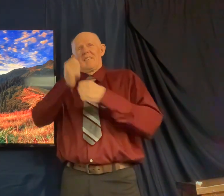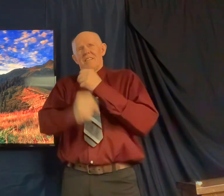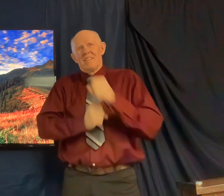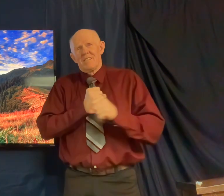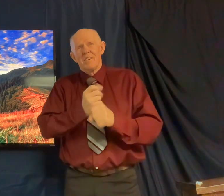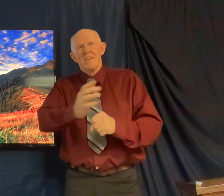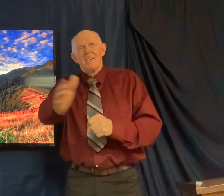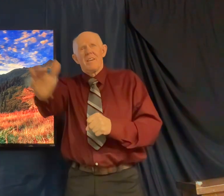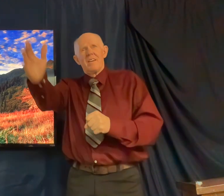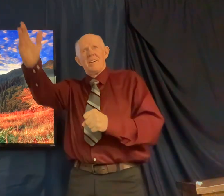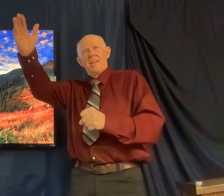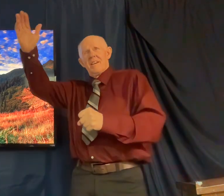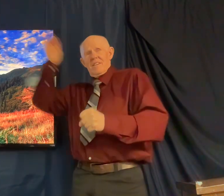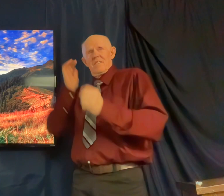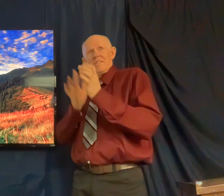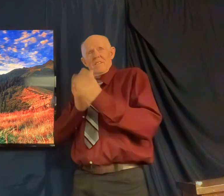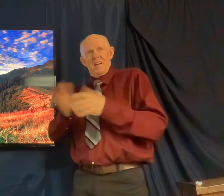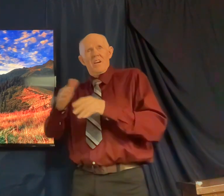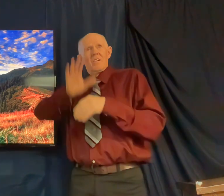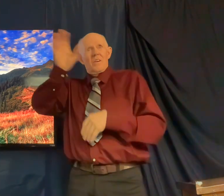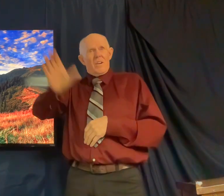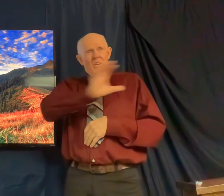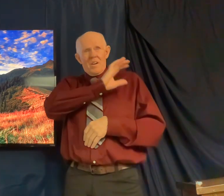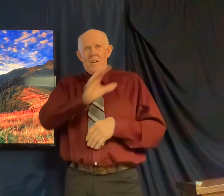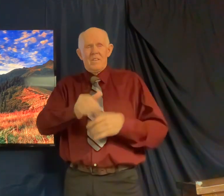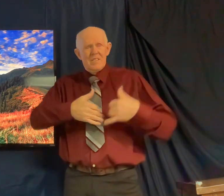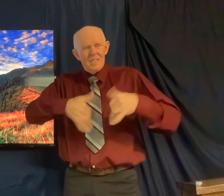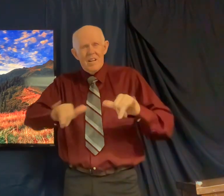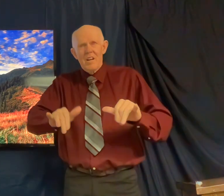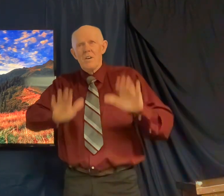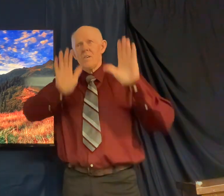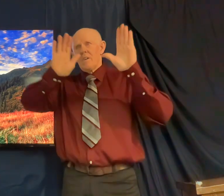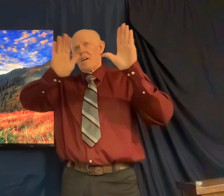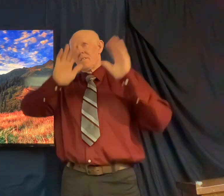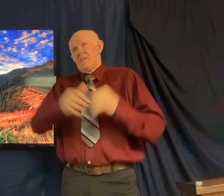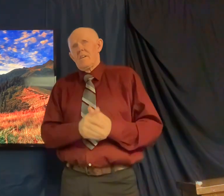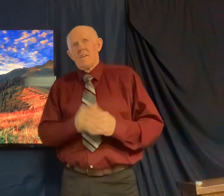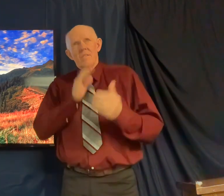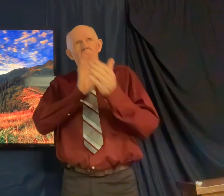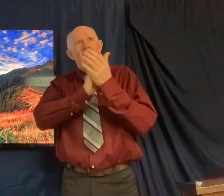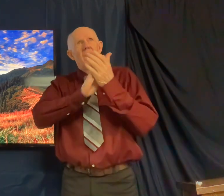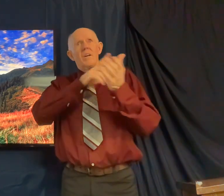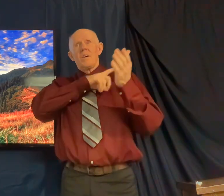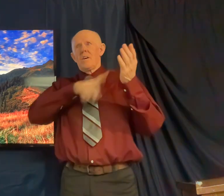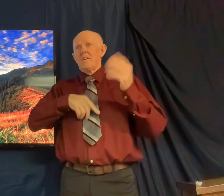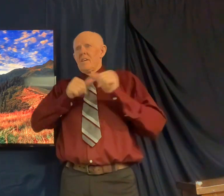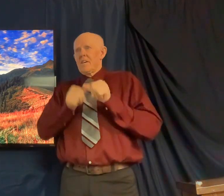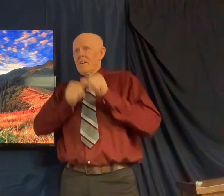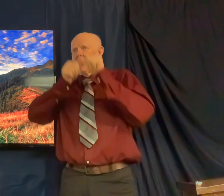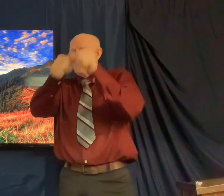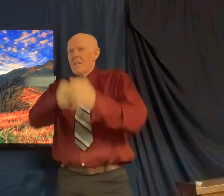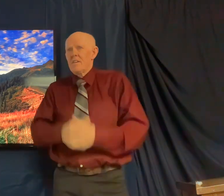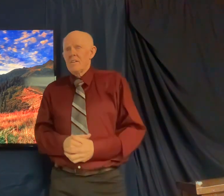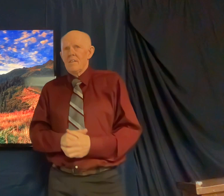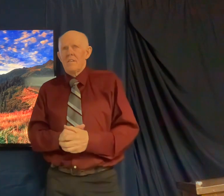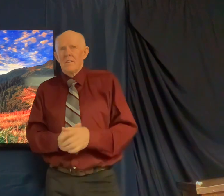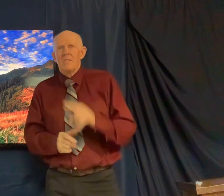Many, many years ago, Jesus went to the cross, and that was so wonderful. We praise the Lord.